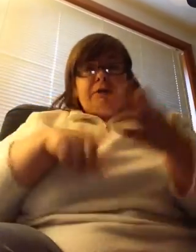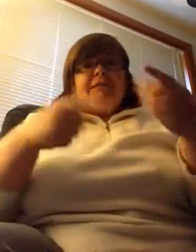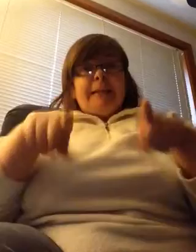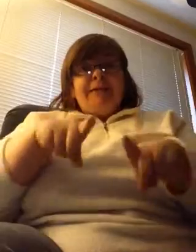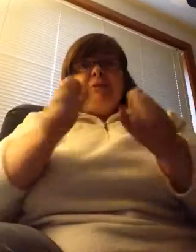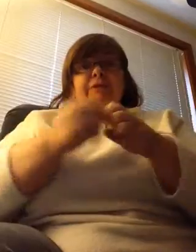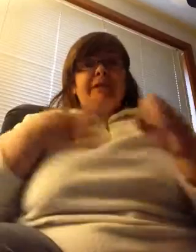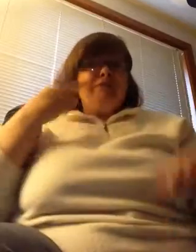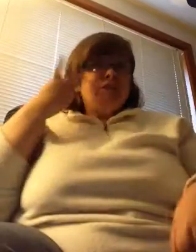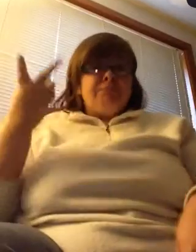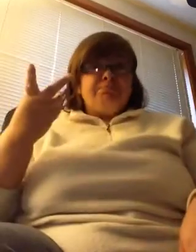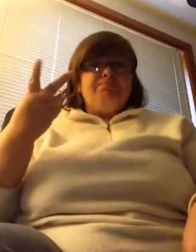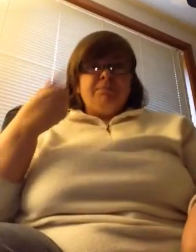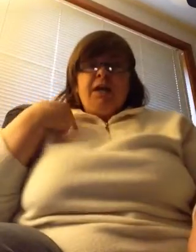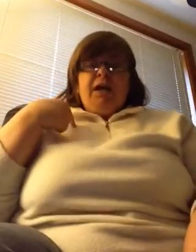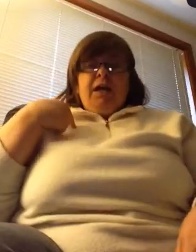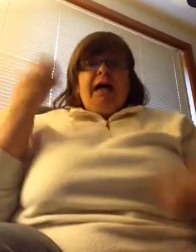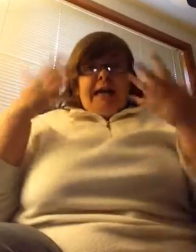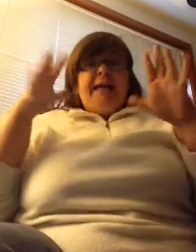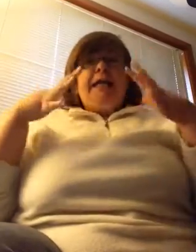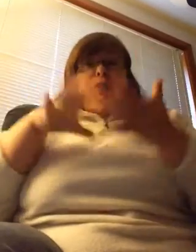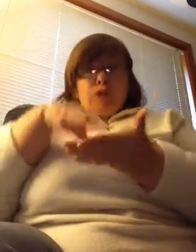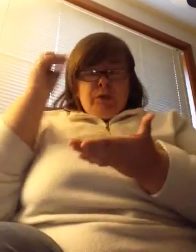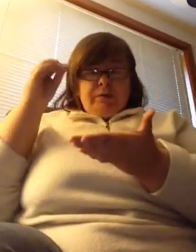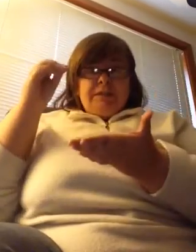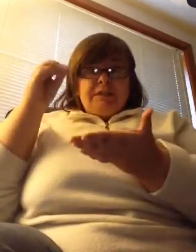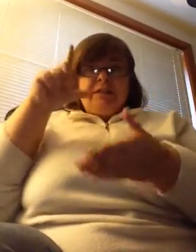what was happening with my vision, I learned